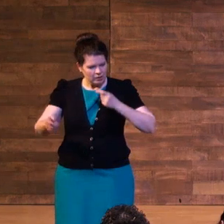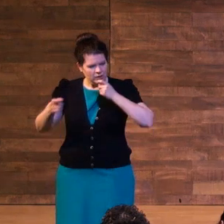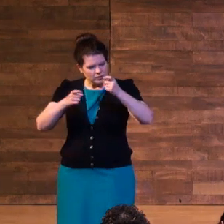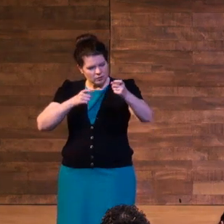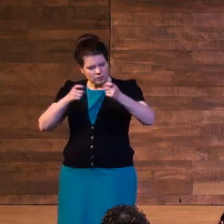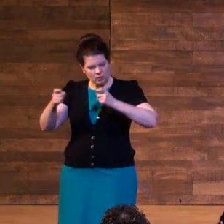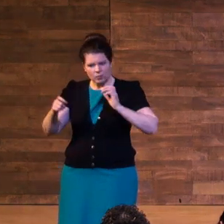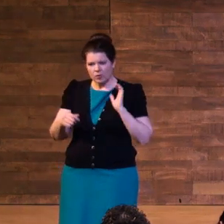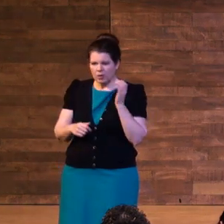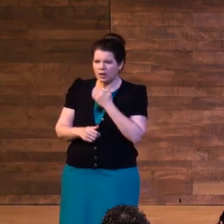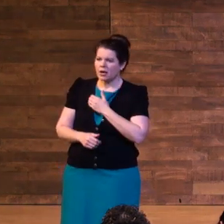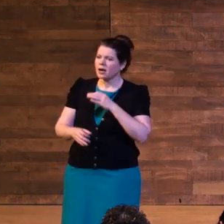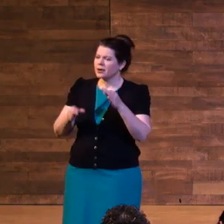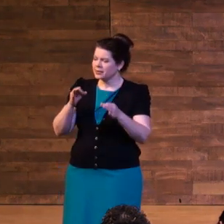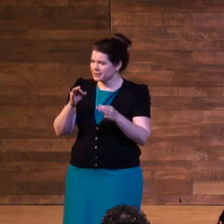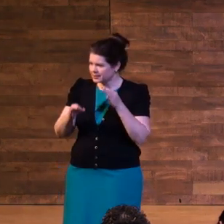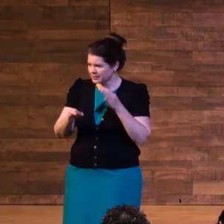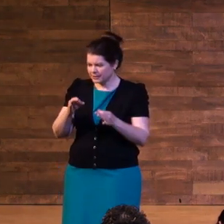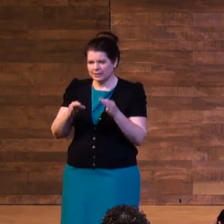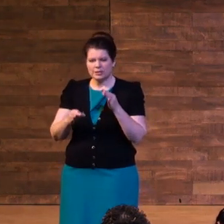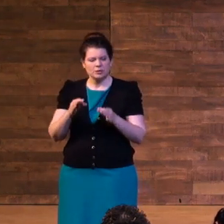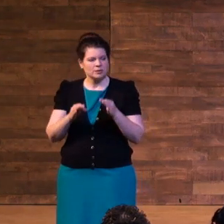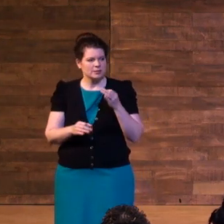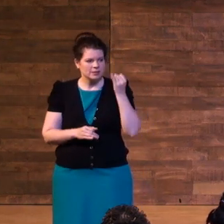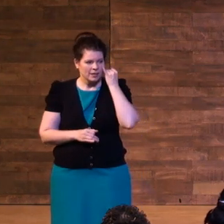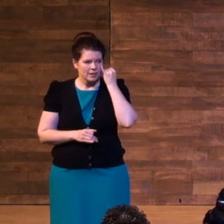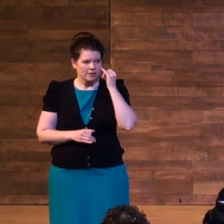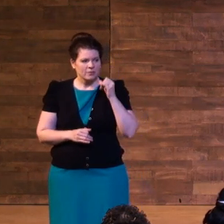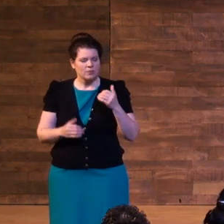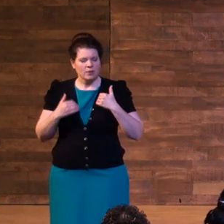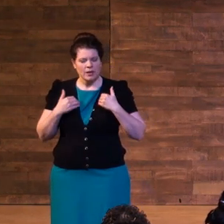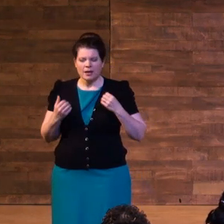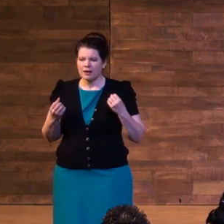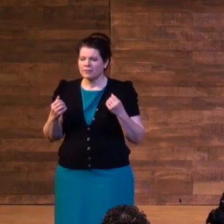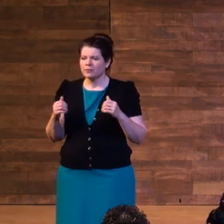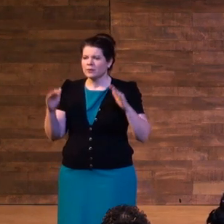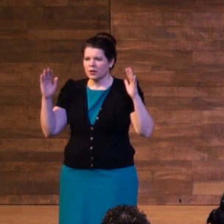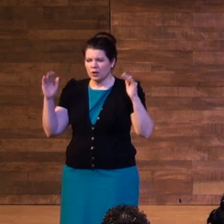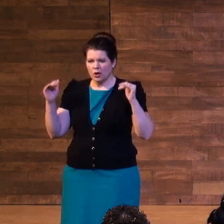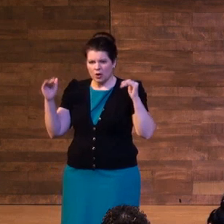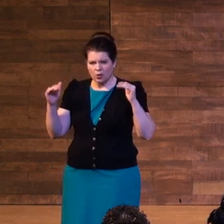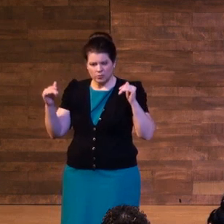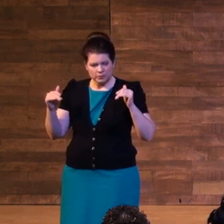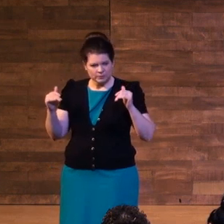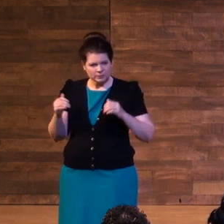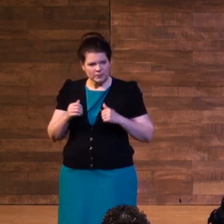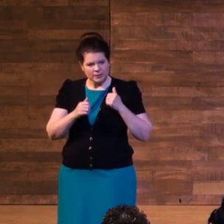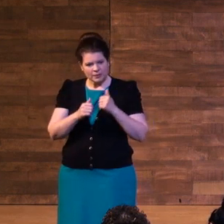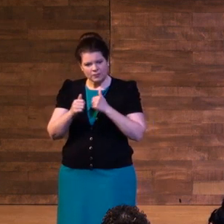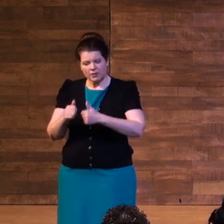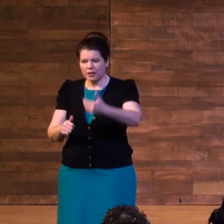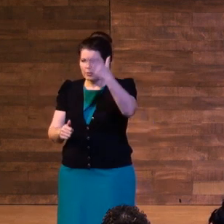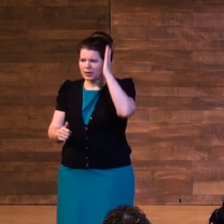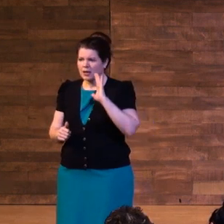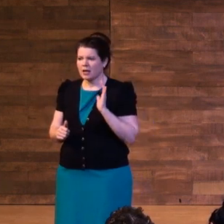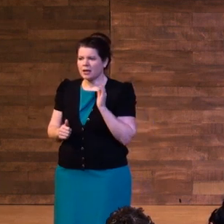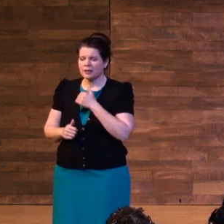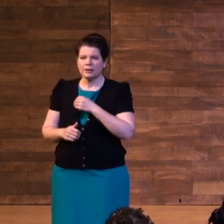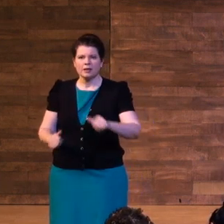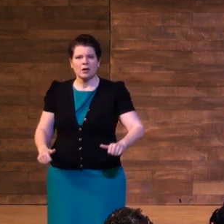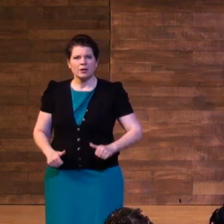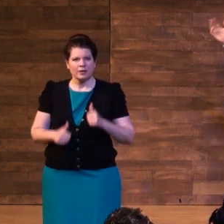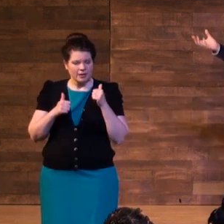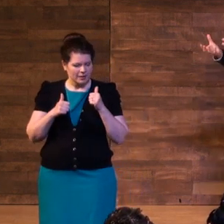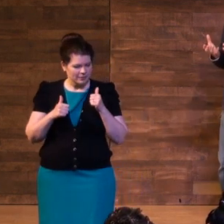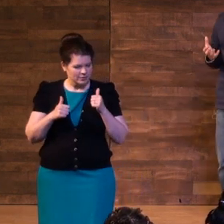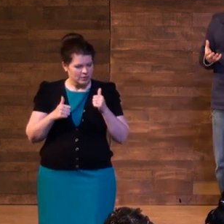hope of honoring him in our lives. And I know I've kind of been all over the place this morning, so let me throw up a conclusion slide here to